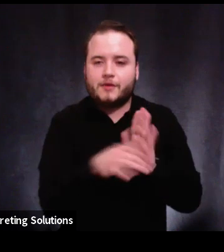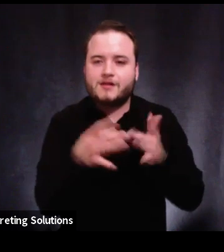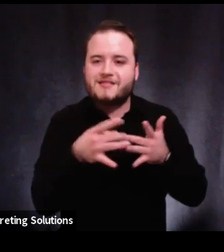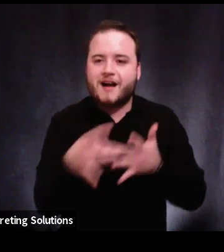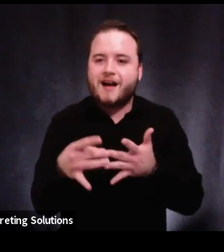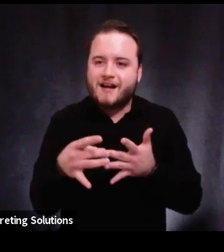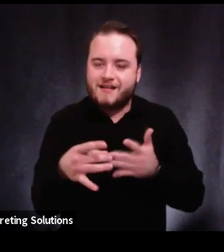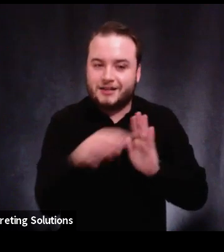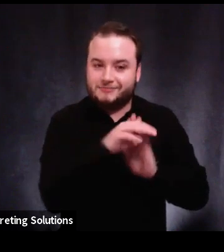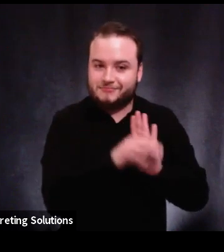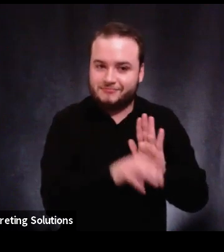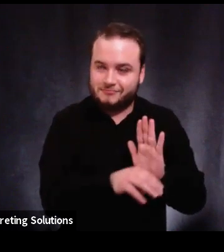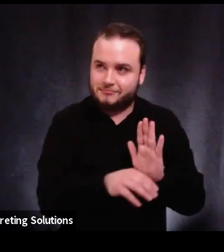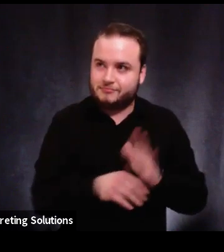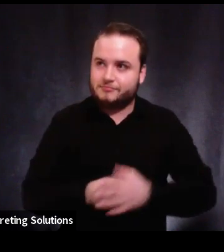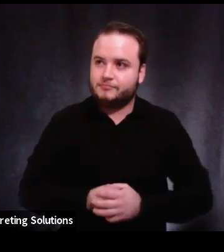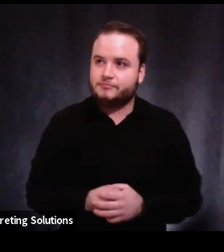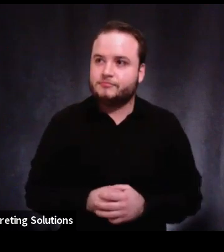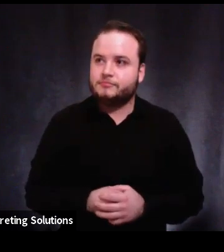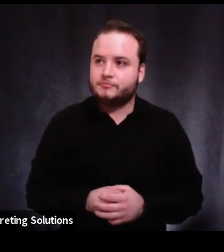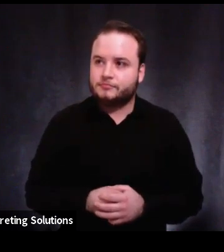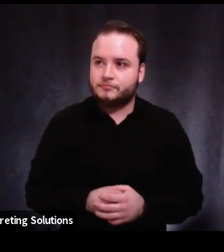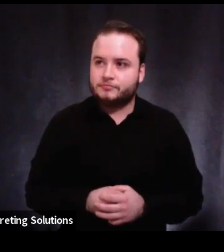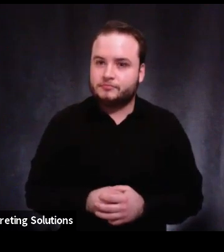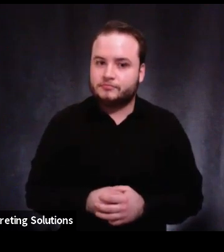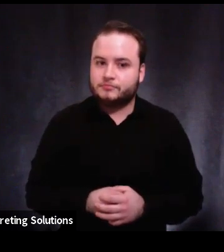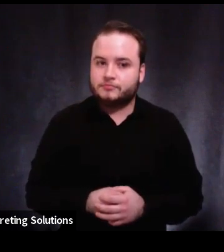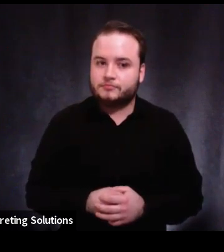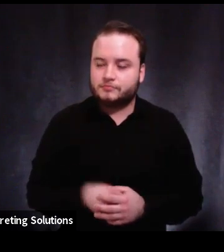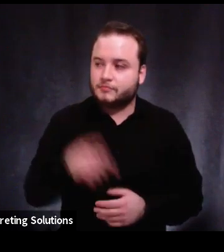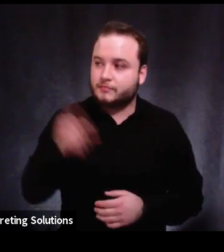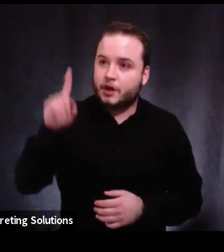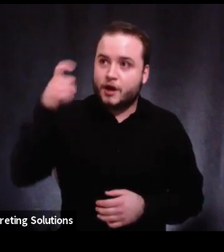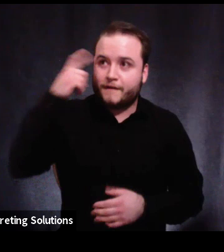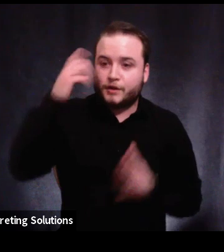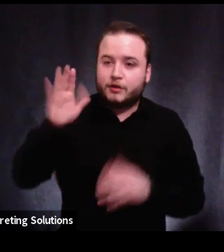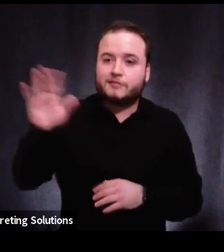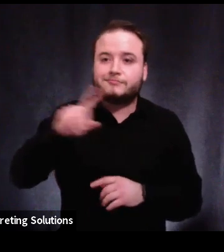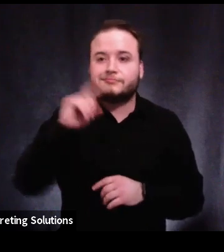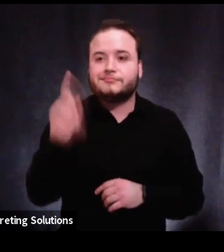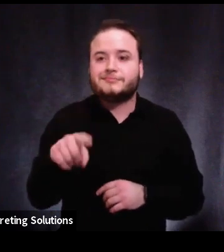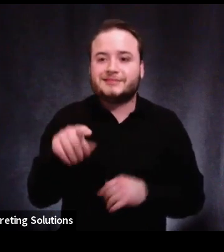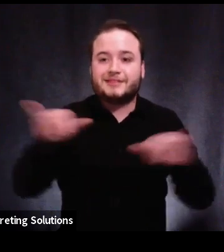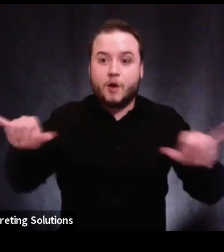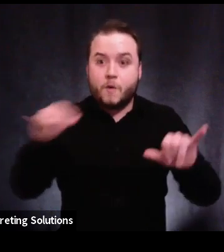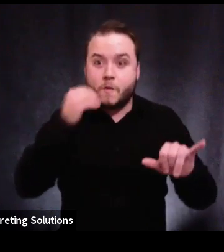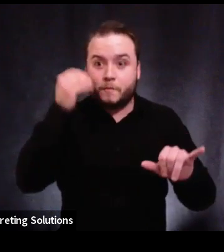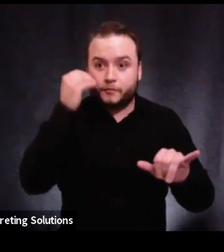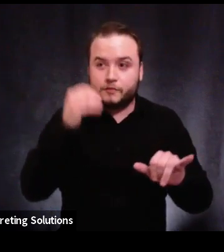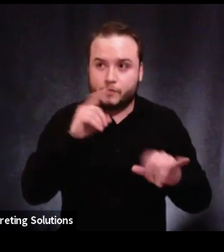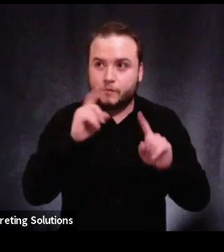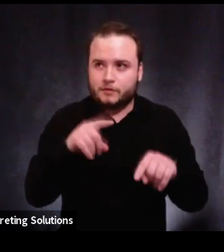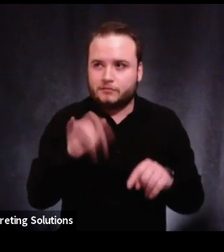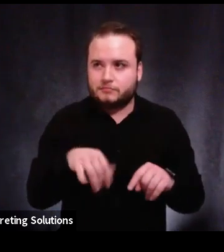all the components at my fingertips, but it's essentially those school bars and places of